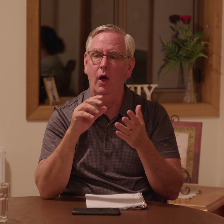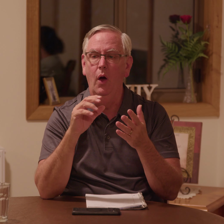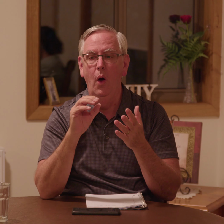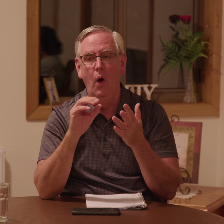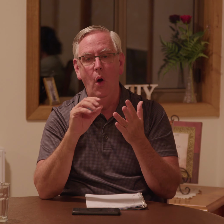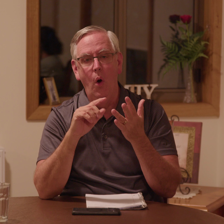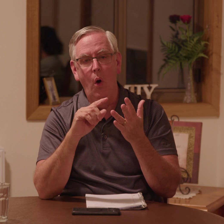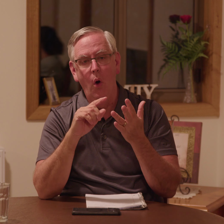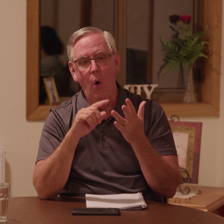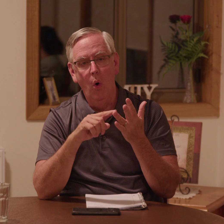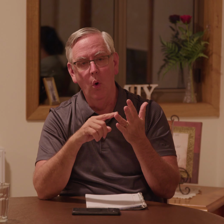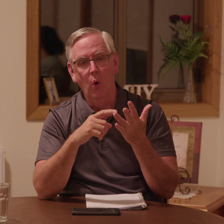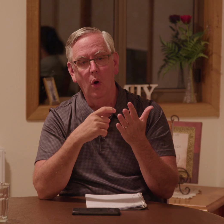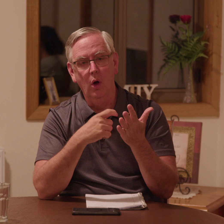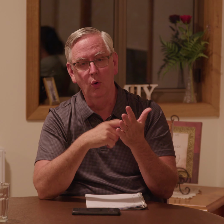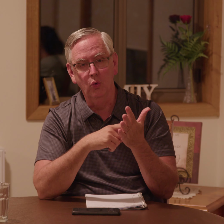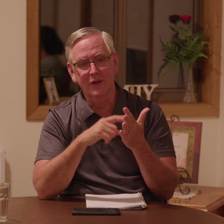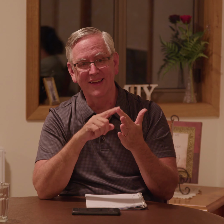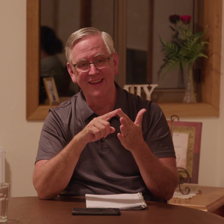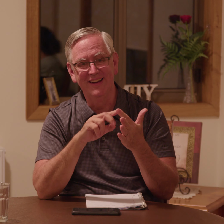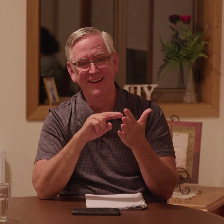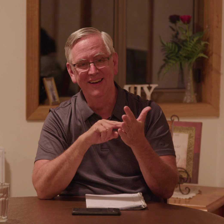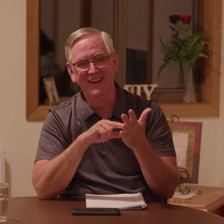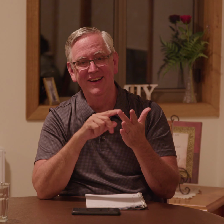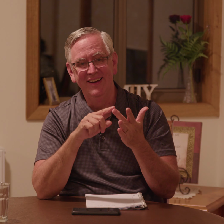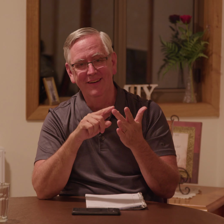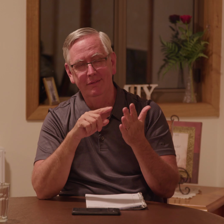the palm? We call it the palm orientation.